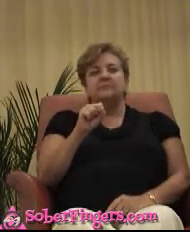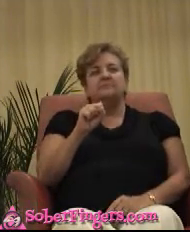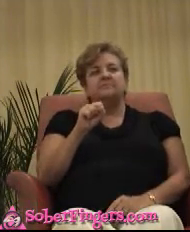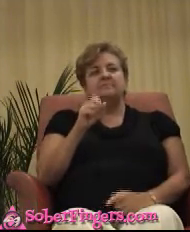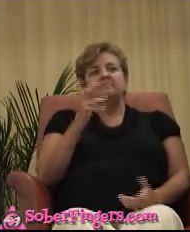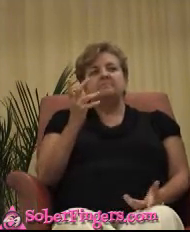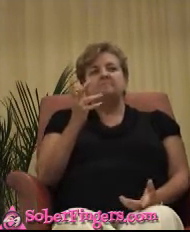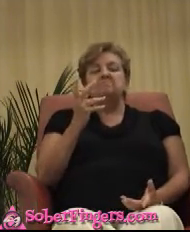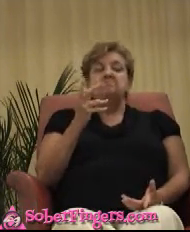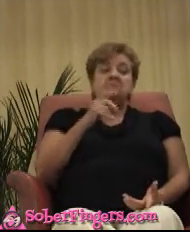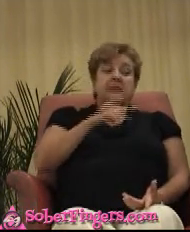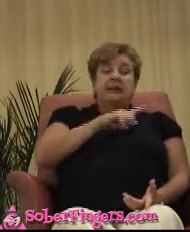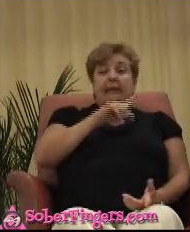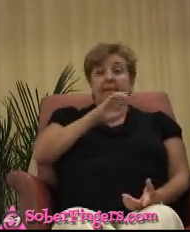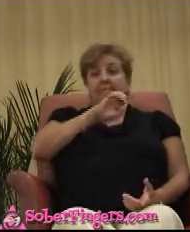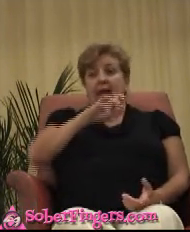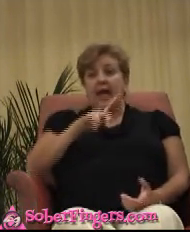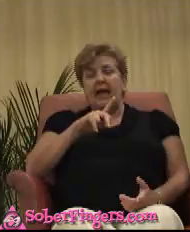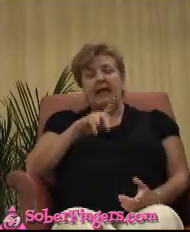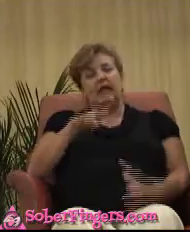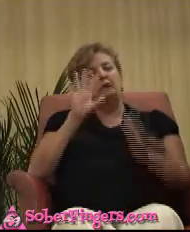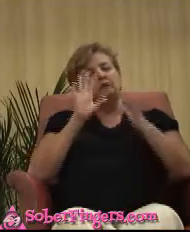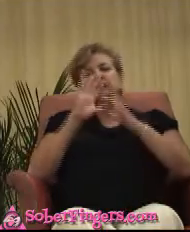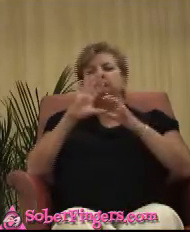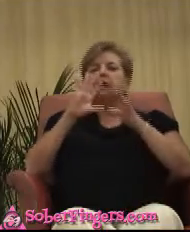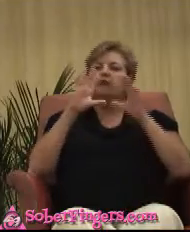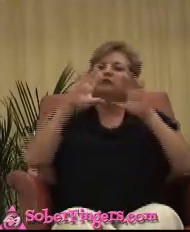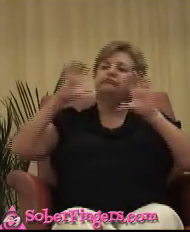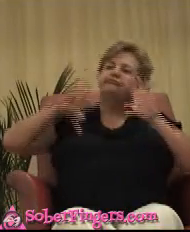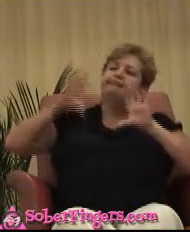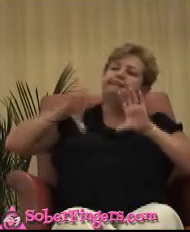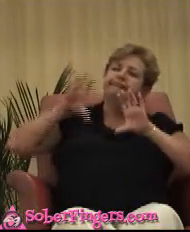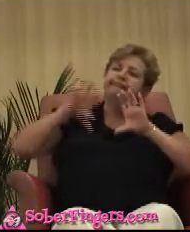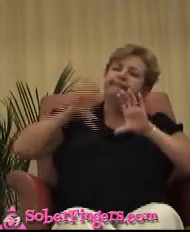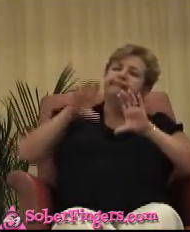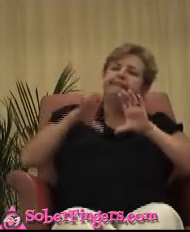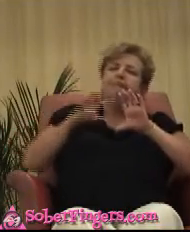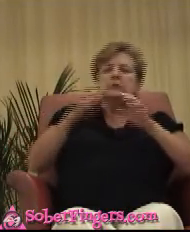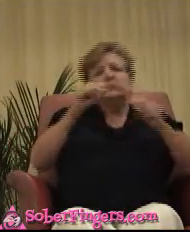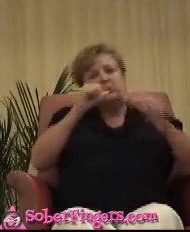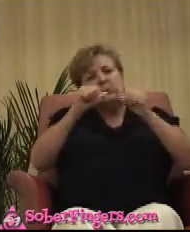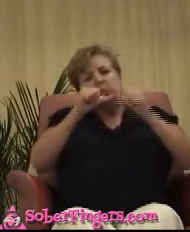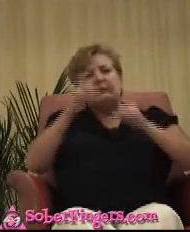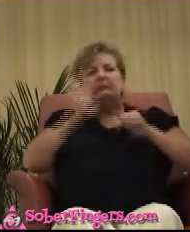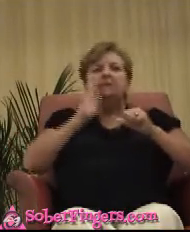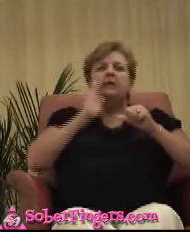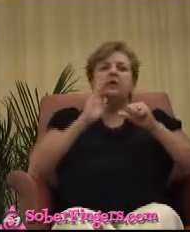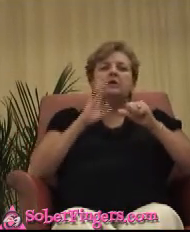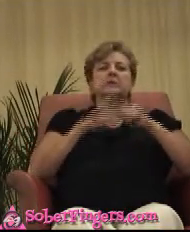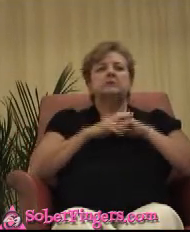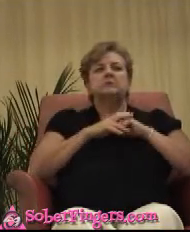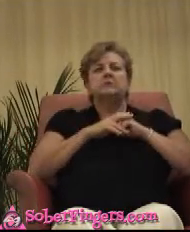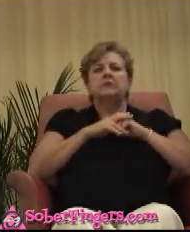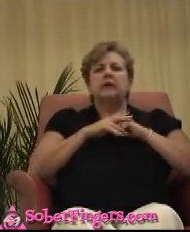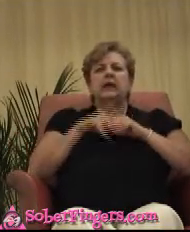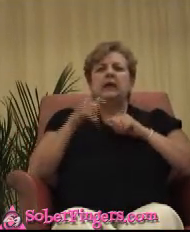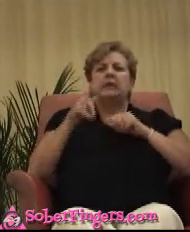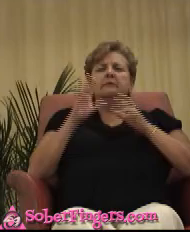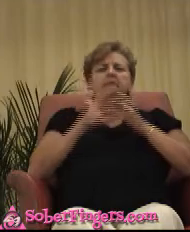boot camp. And I was listening. We just sat there and drank beer and beer and beer and beer. And listened to these horrible, sadistic stories of what